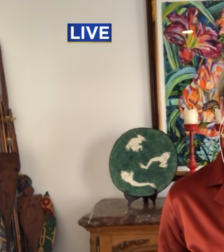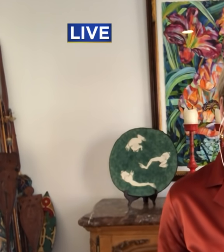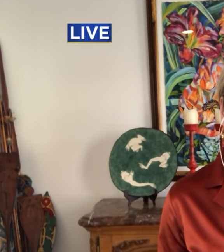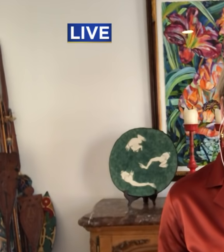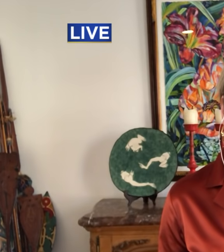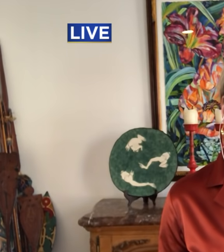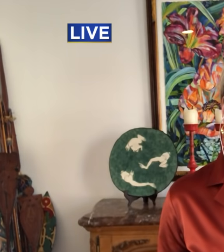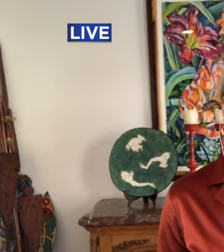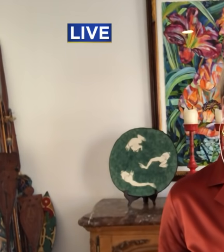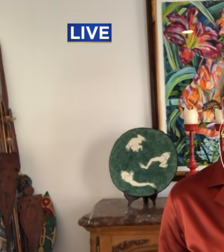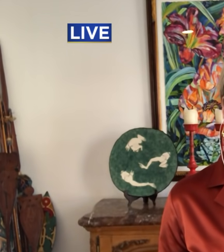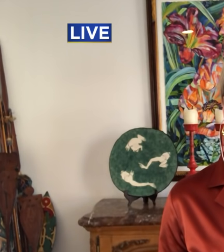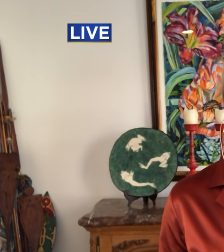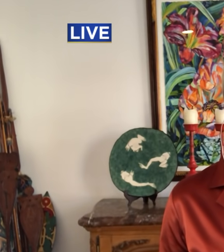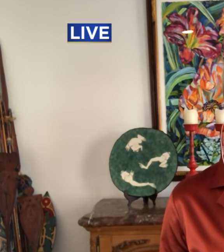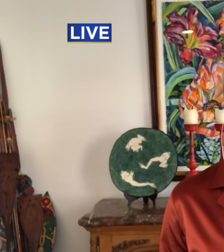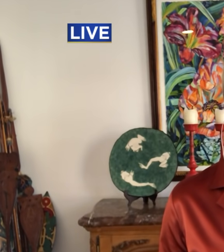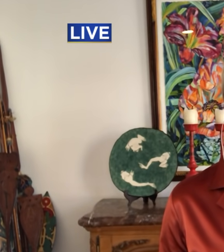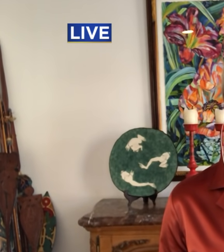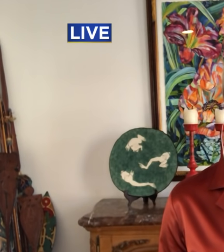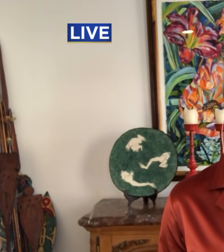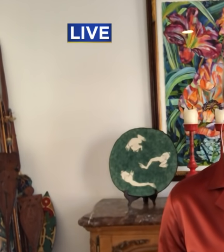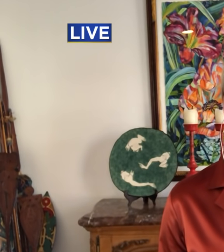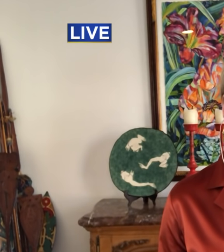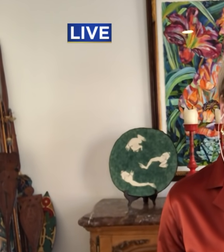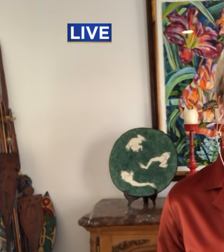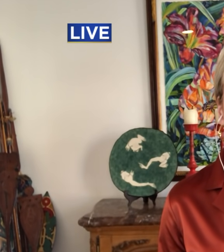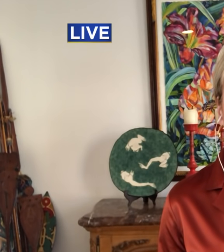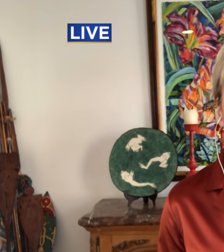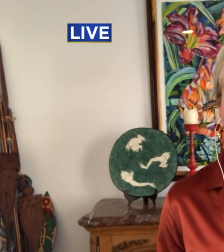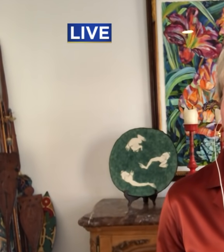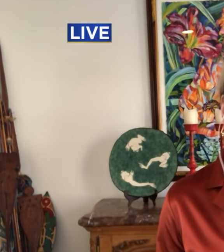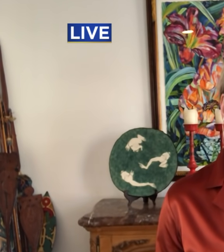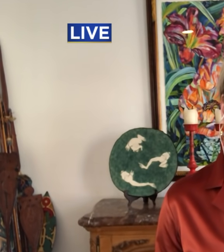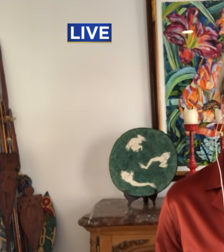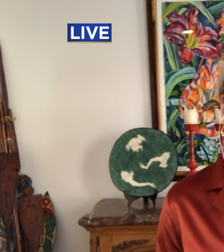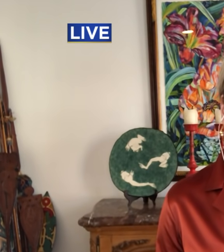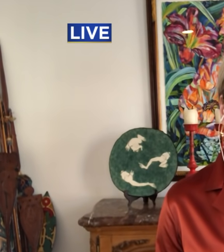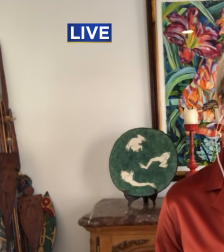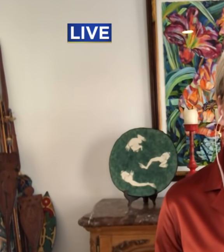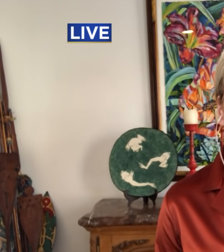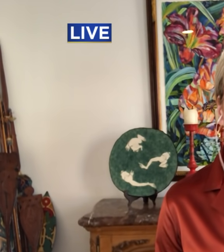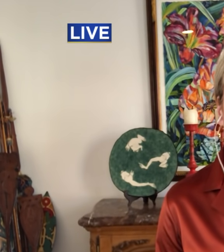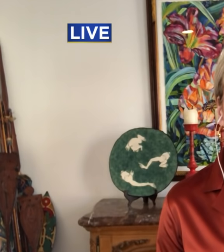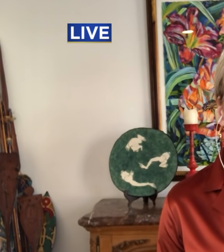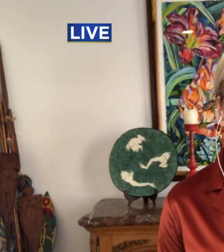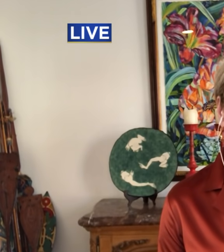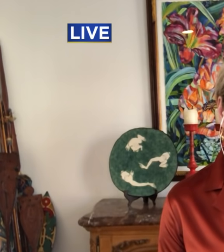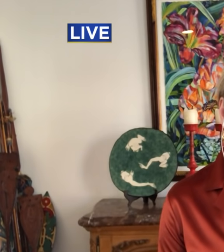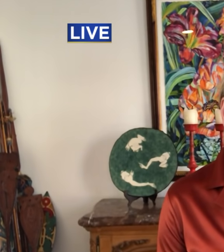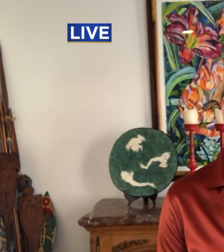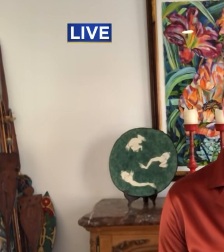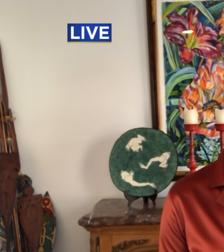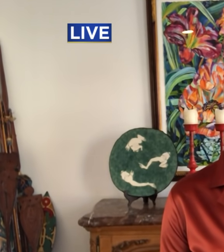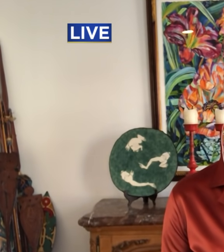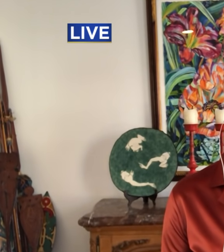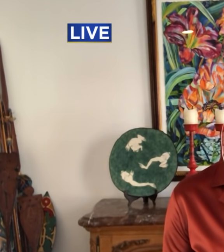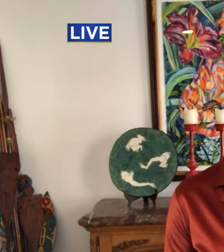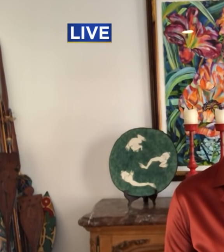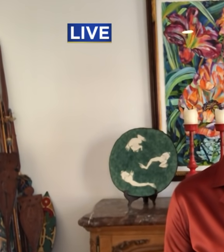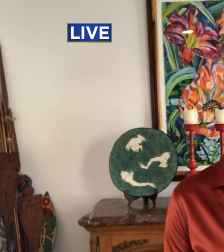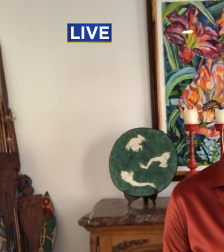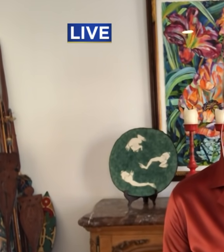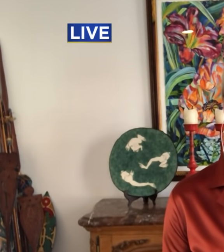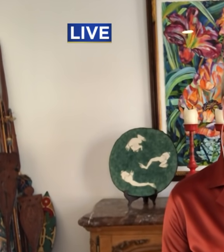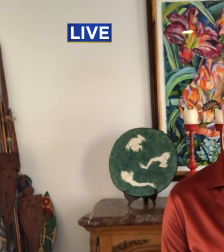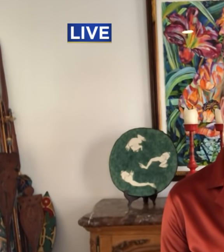and cautiously lifting some of the restrictions we've been living under all the way back until the very beginning of March. Maryland, as